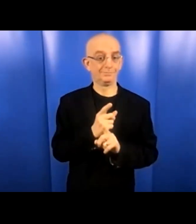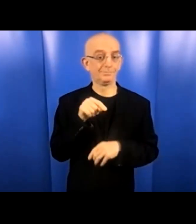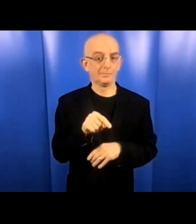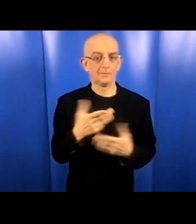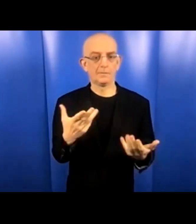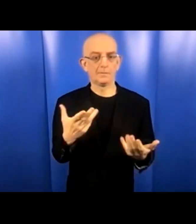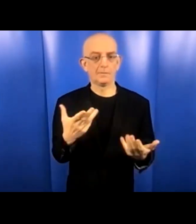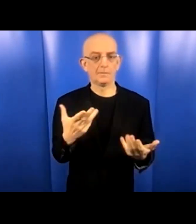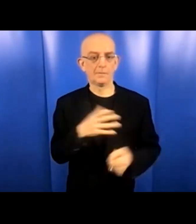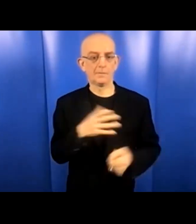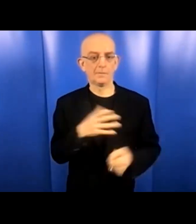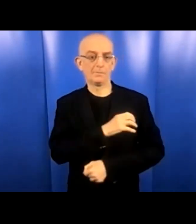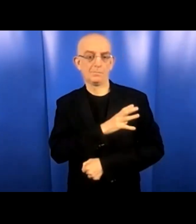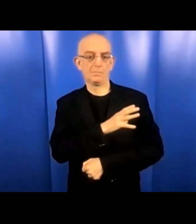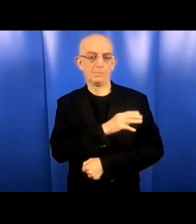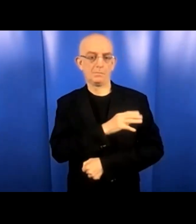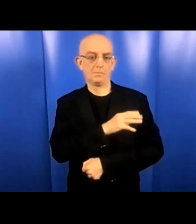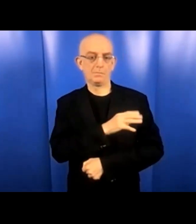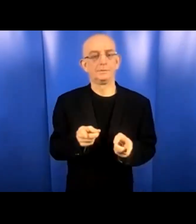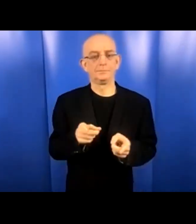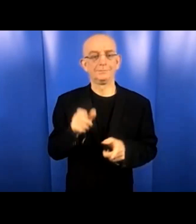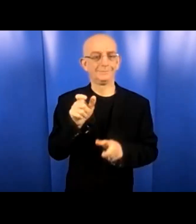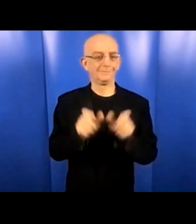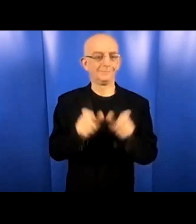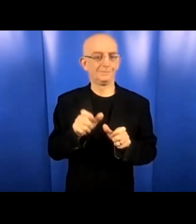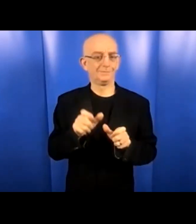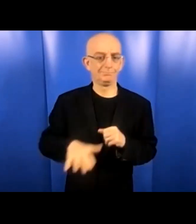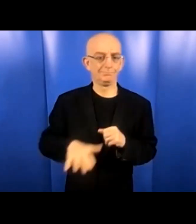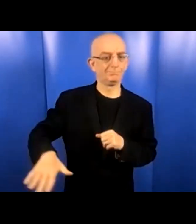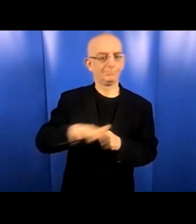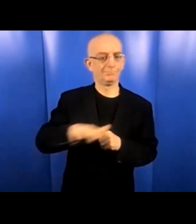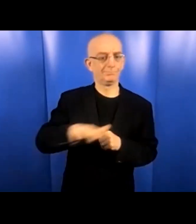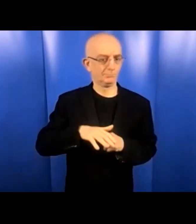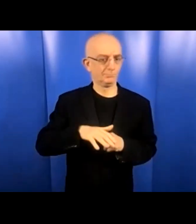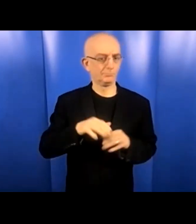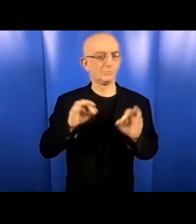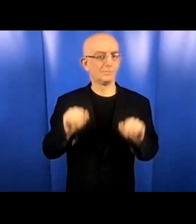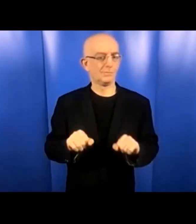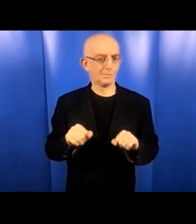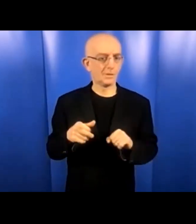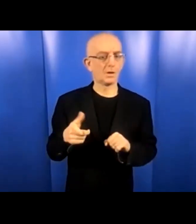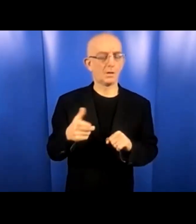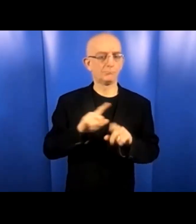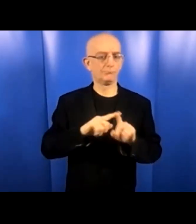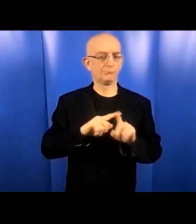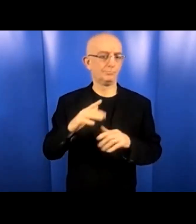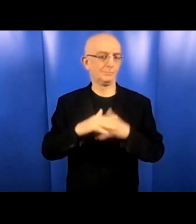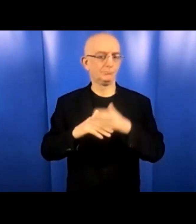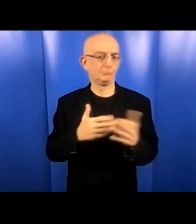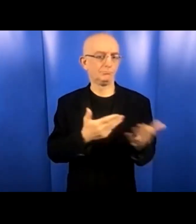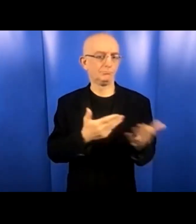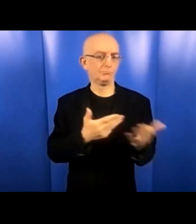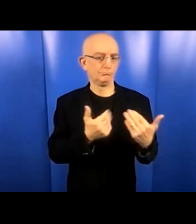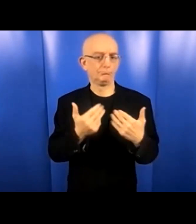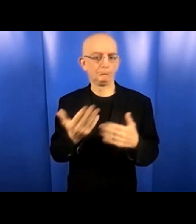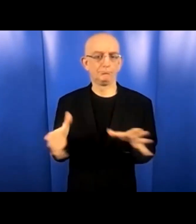requires a civic space to make room for intersectionality and giving greater diversity to the voices, and